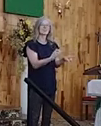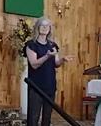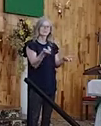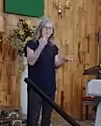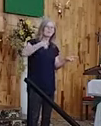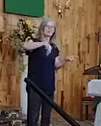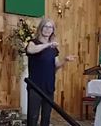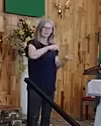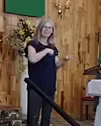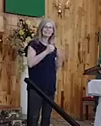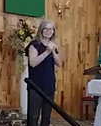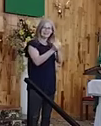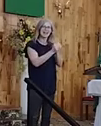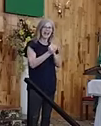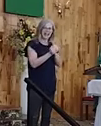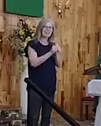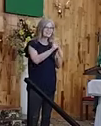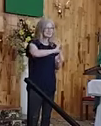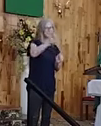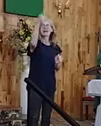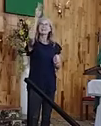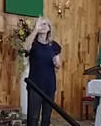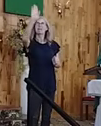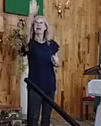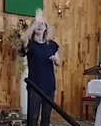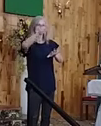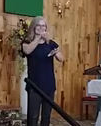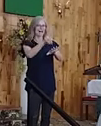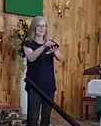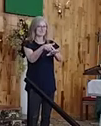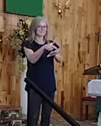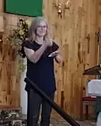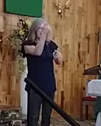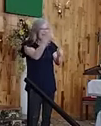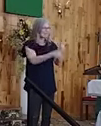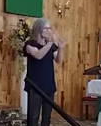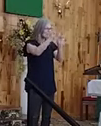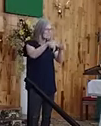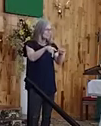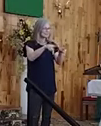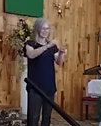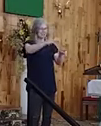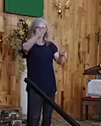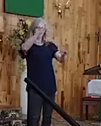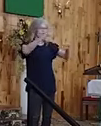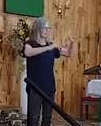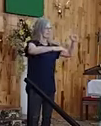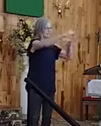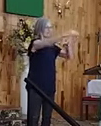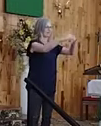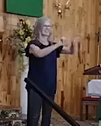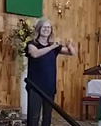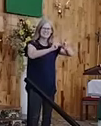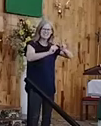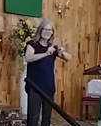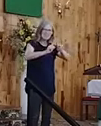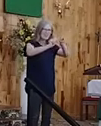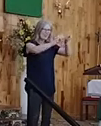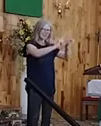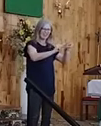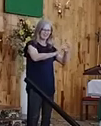are God's diamond. Every single person flashes back a particular facet,